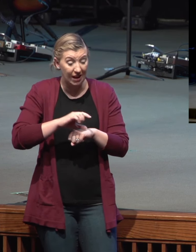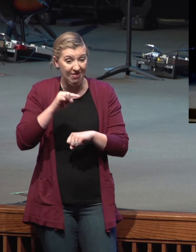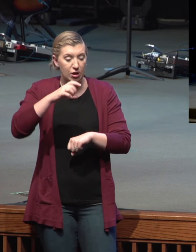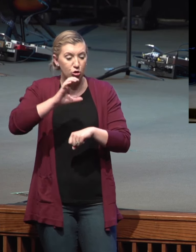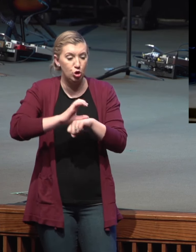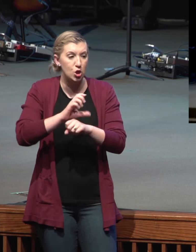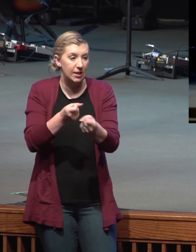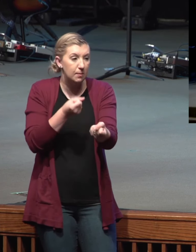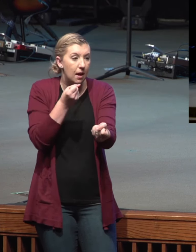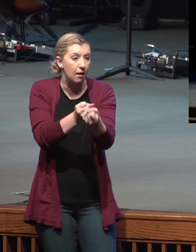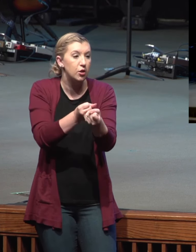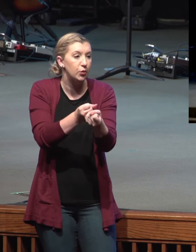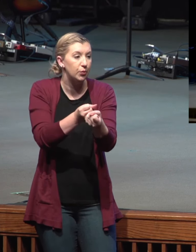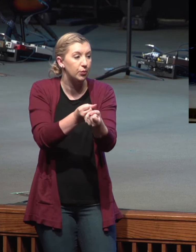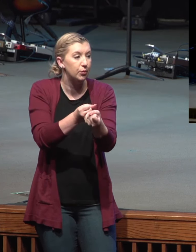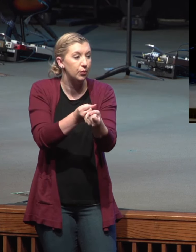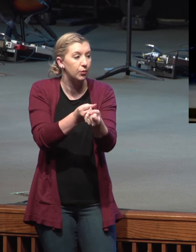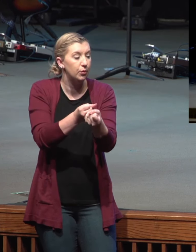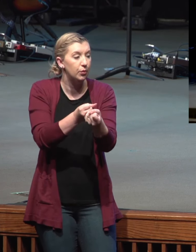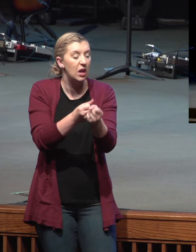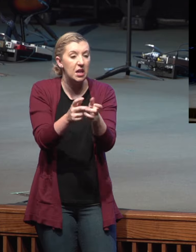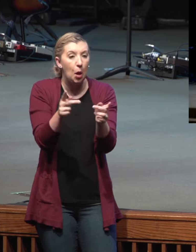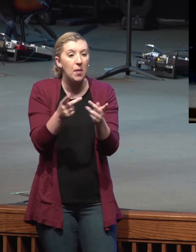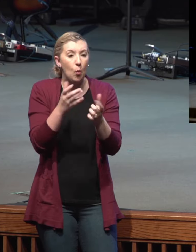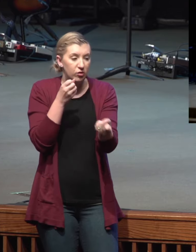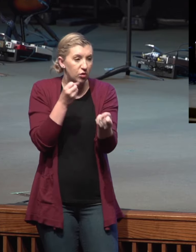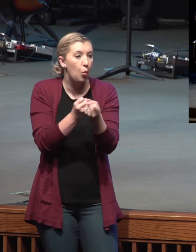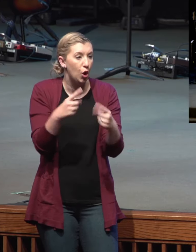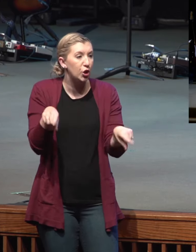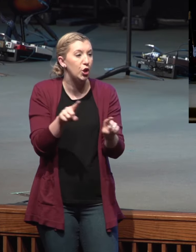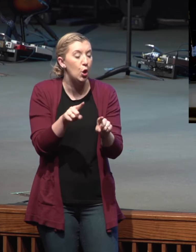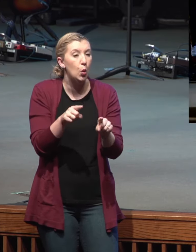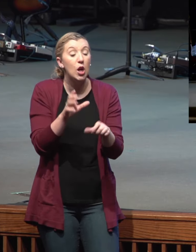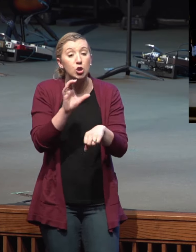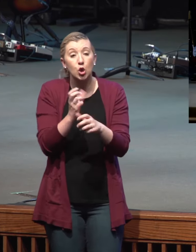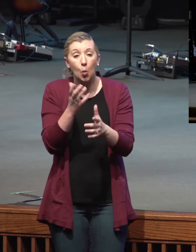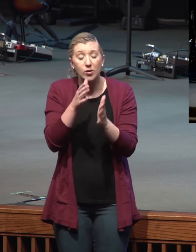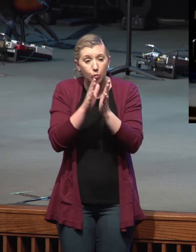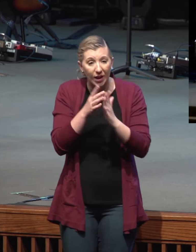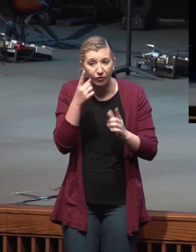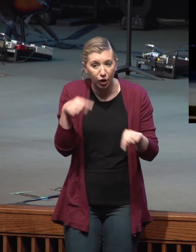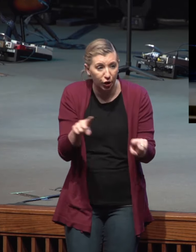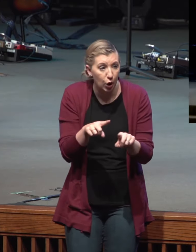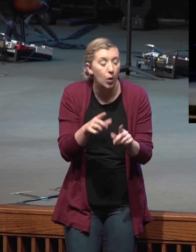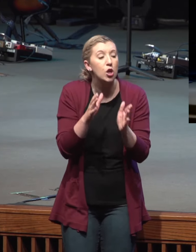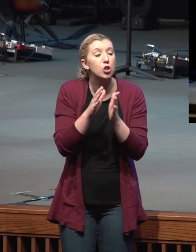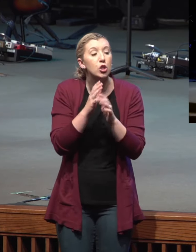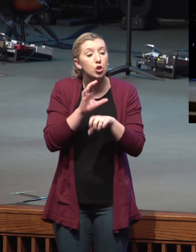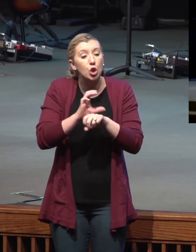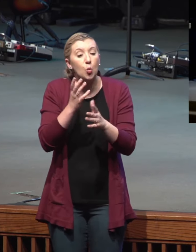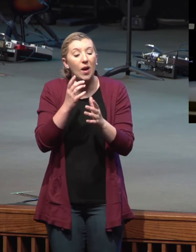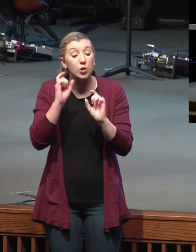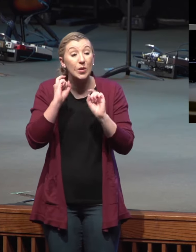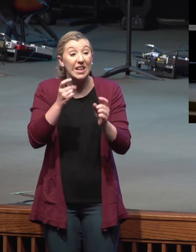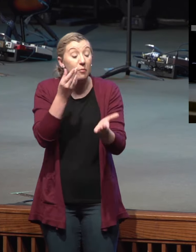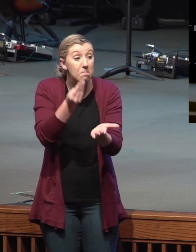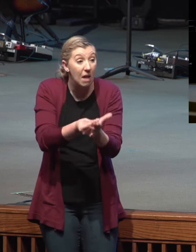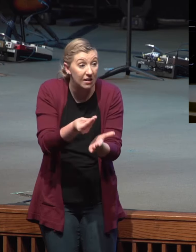this church is behind you. This is a place that wants to support you. It's a church that wants to pray for you. It's a church that wants to give